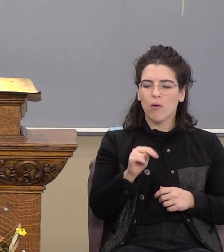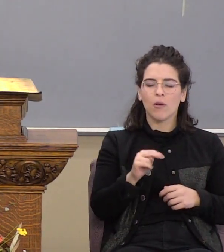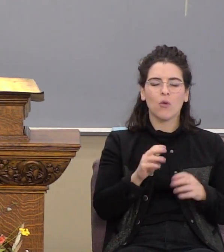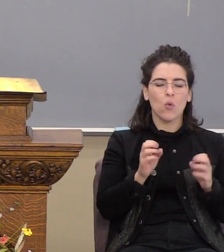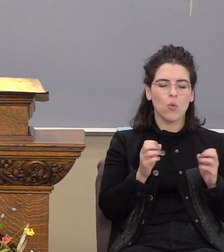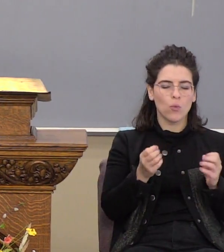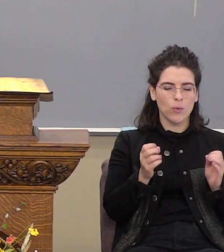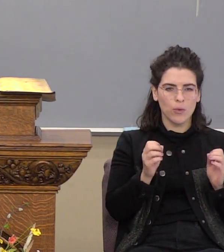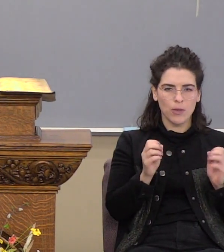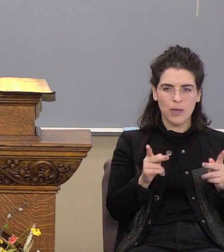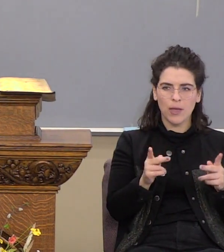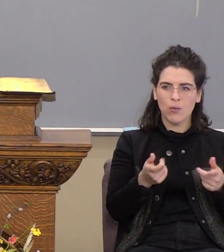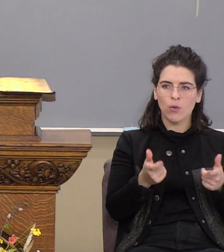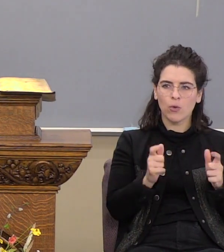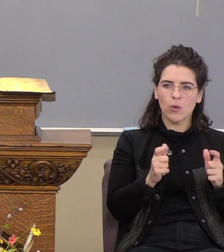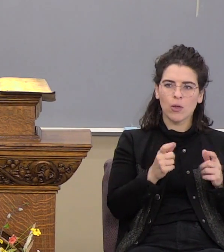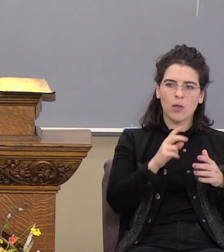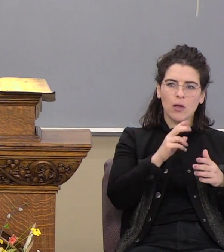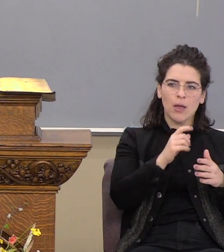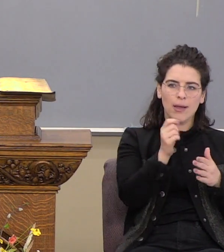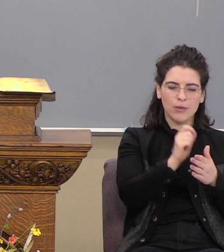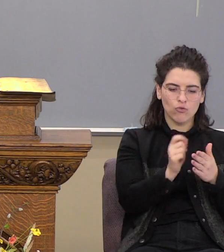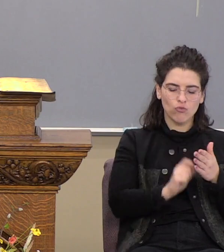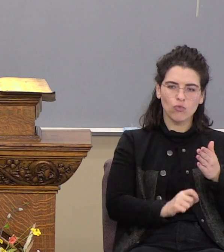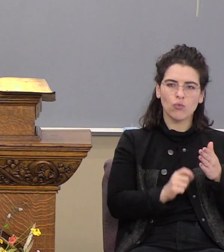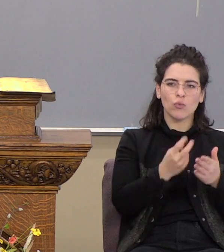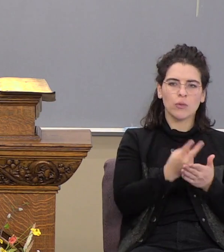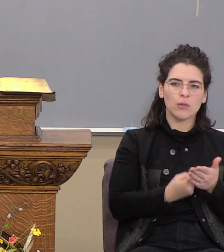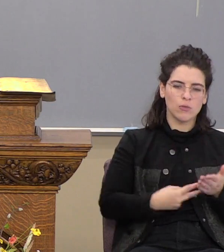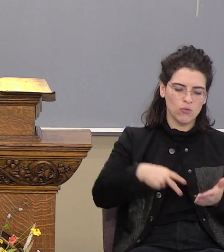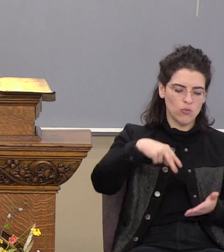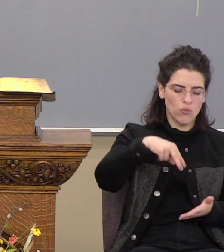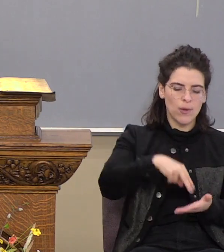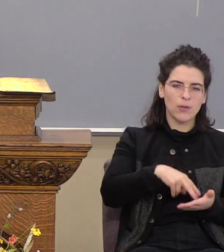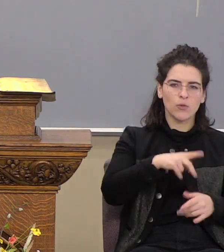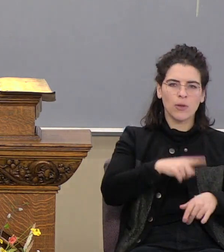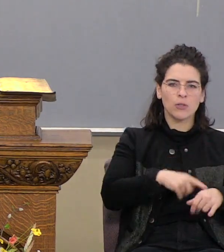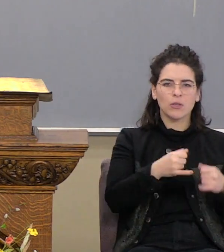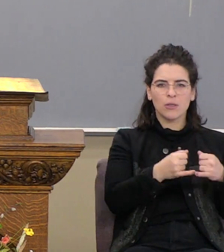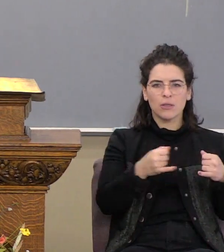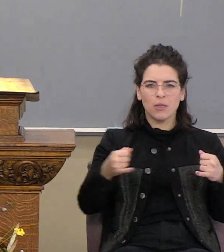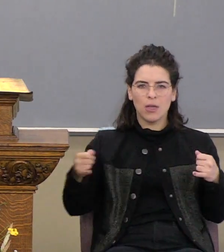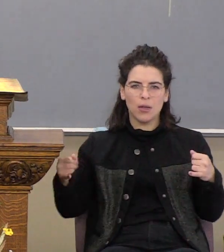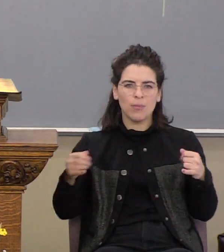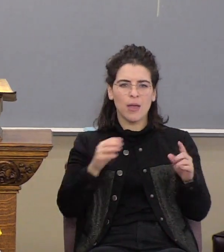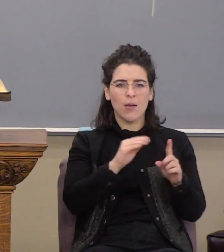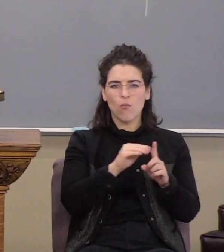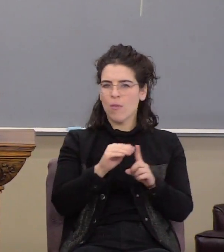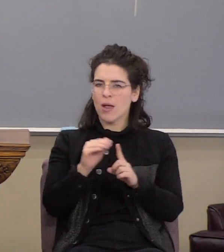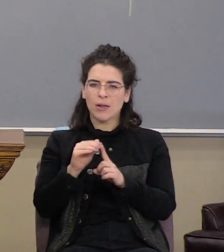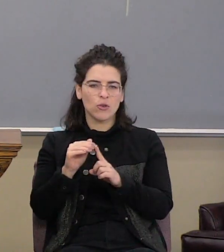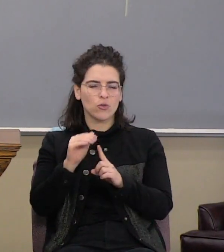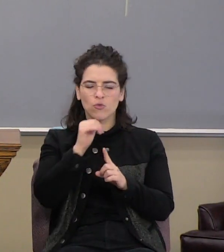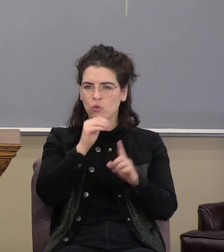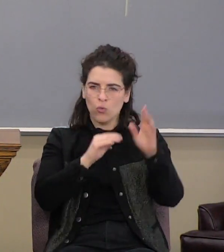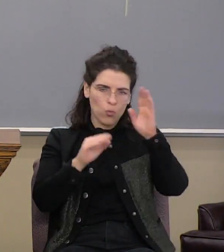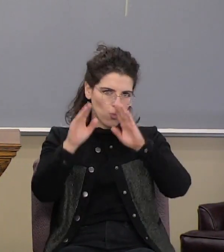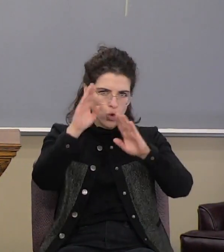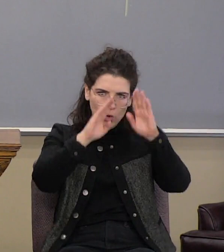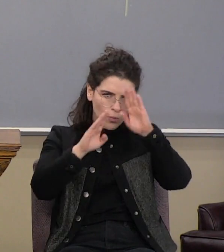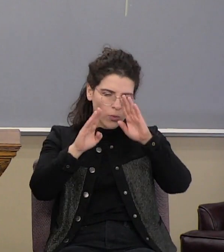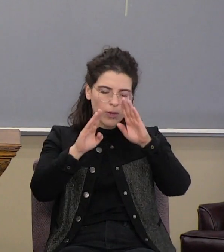resurrection timeline. And as a reminder, don't fret, but the Apostle Paul is going to